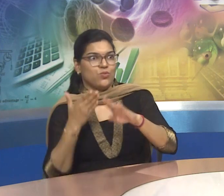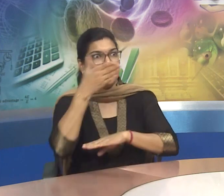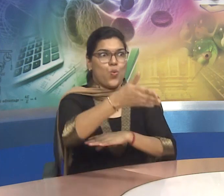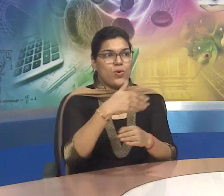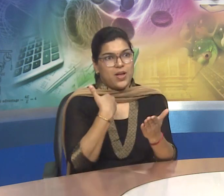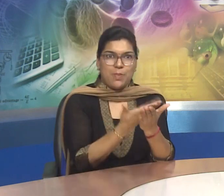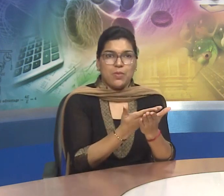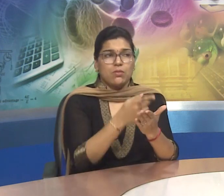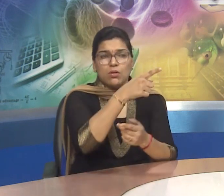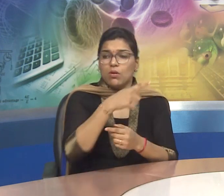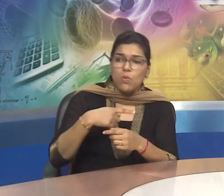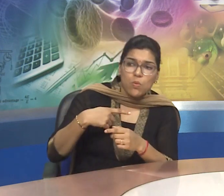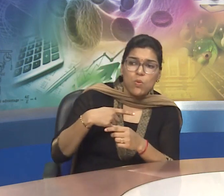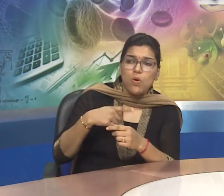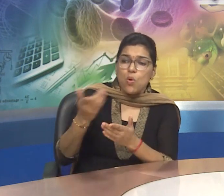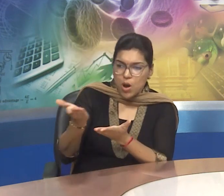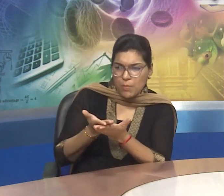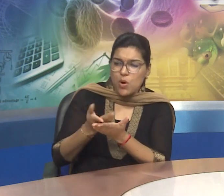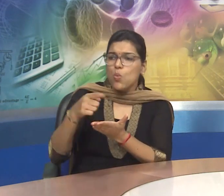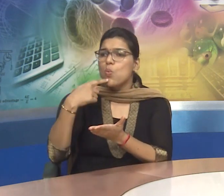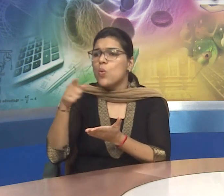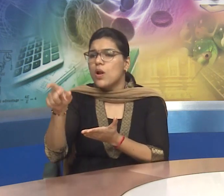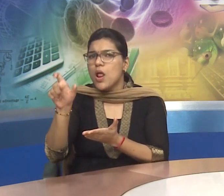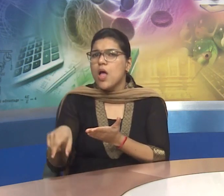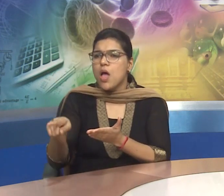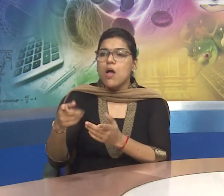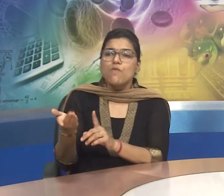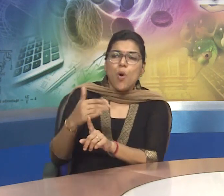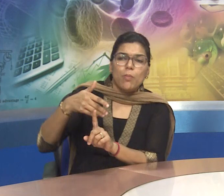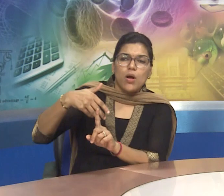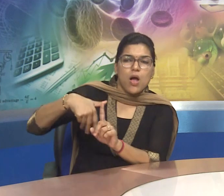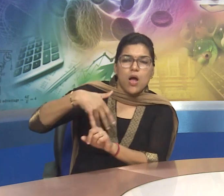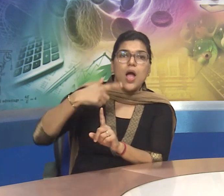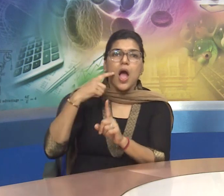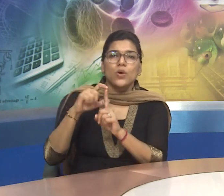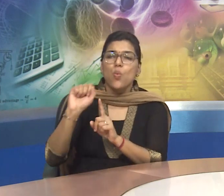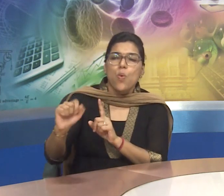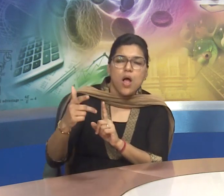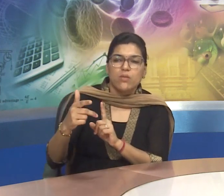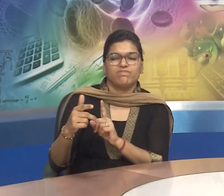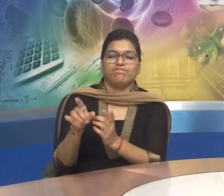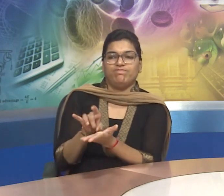refuse admission to any person to the public institution on the grounds